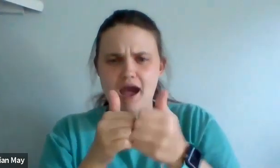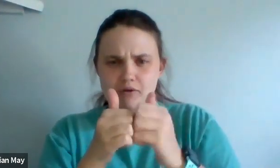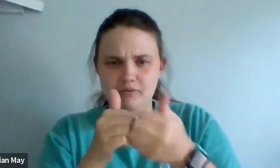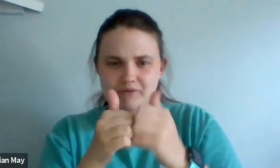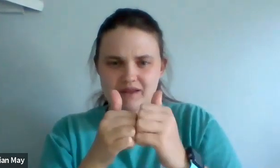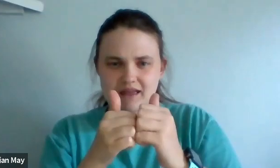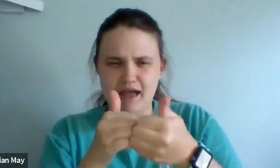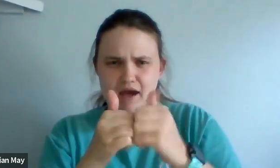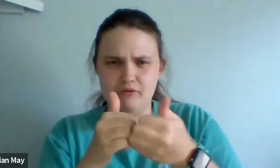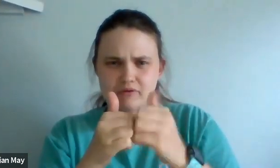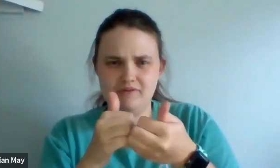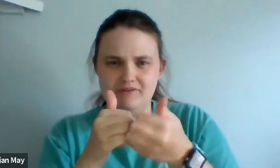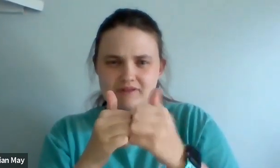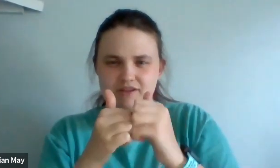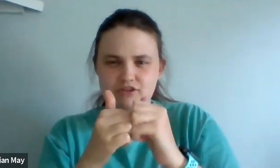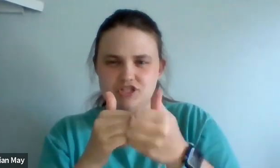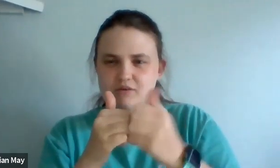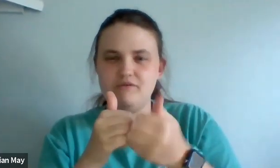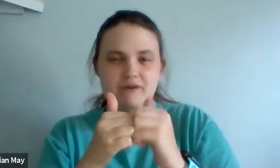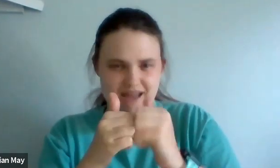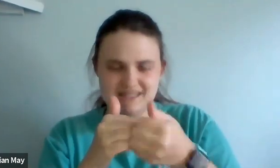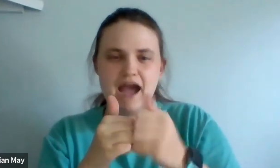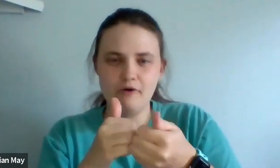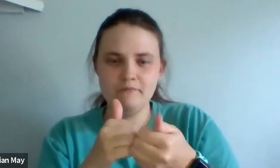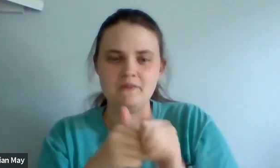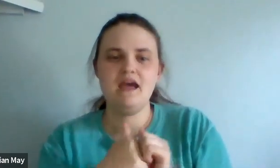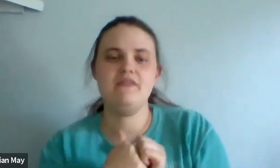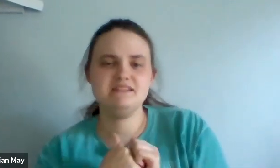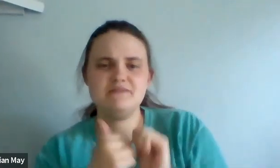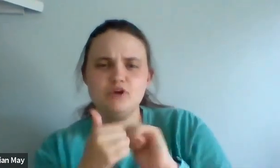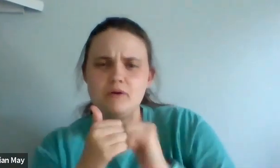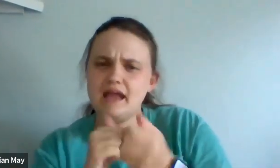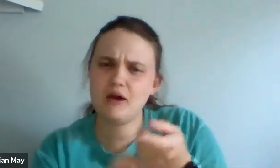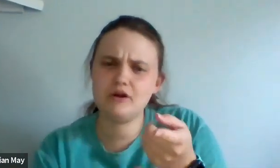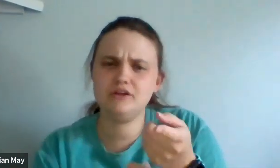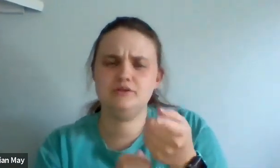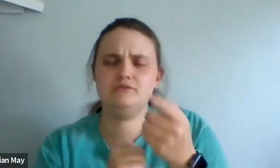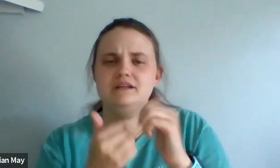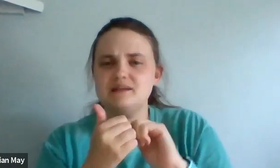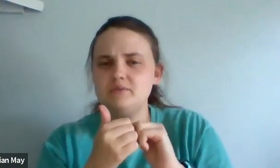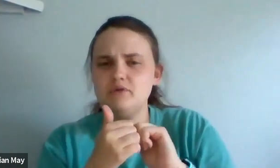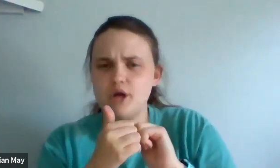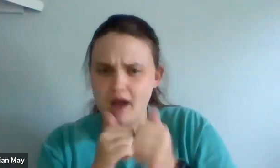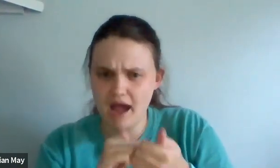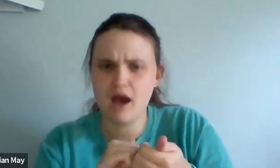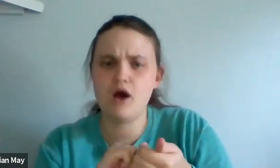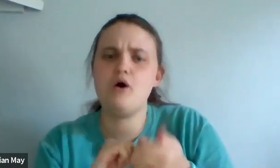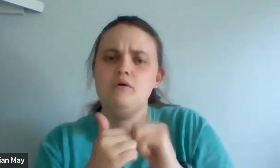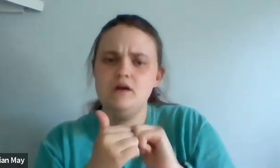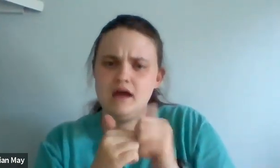how. So just shake one forward. Yes, how. And that's the same for going like, how are you? Like some people will go, how